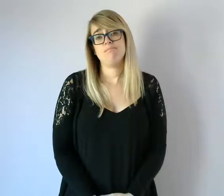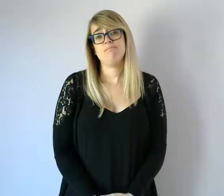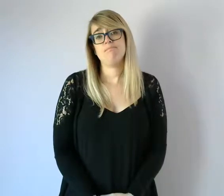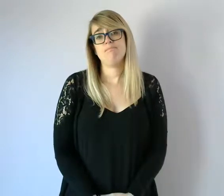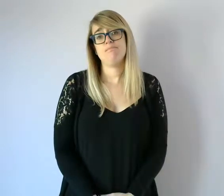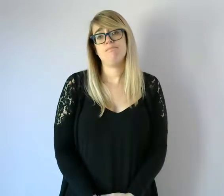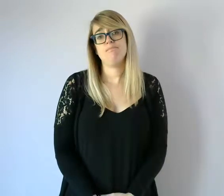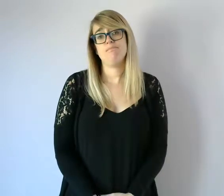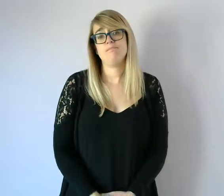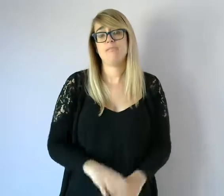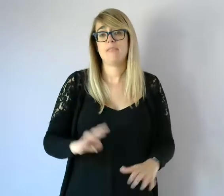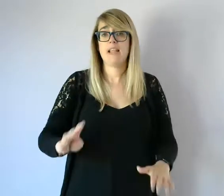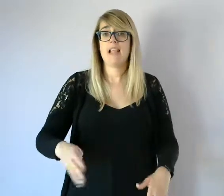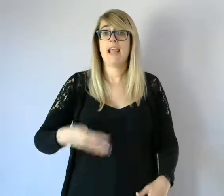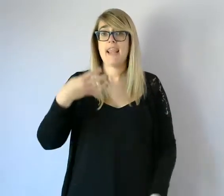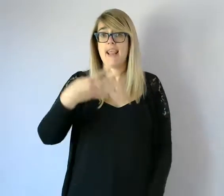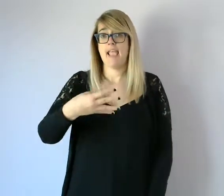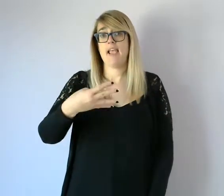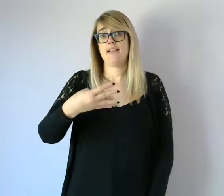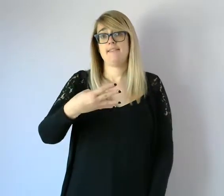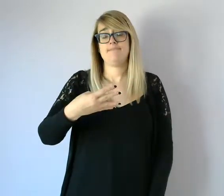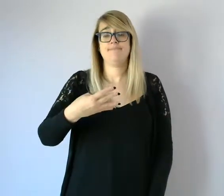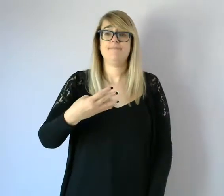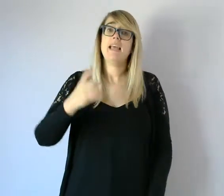9. Neglect and acts of omission,